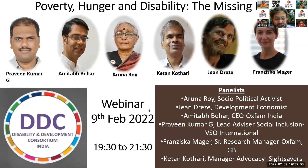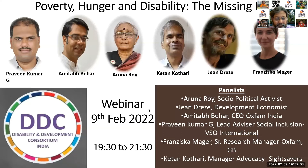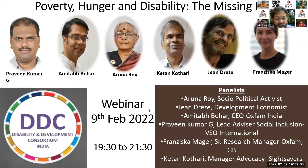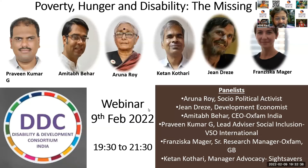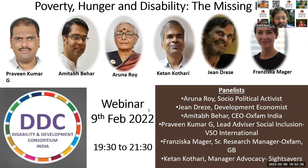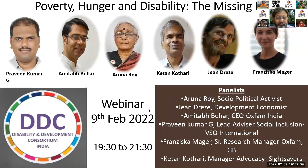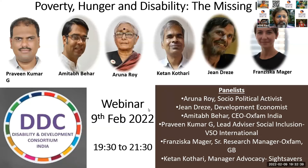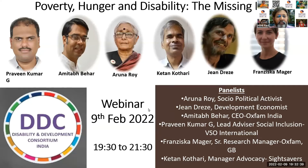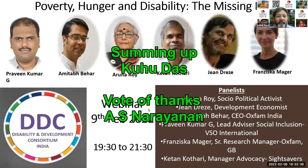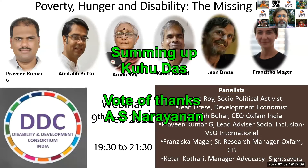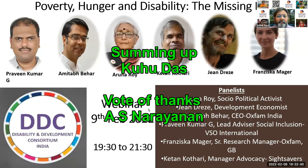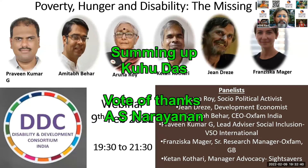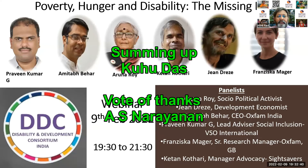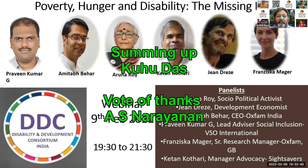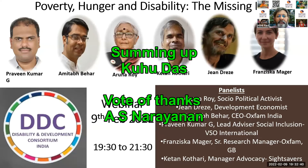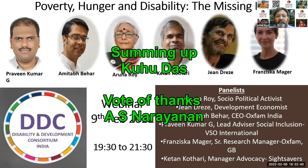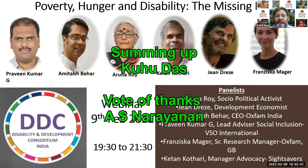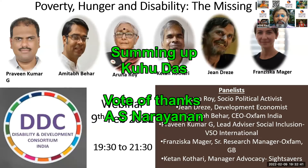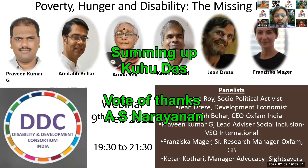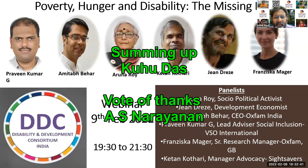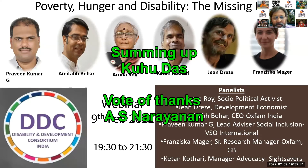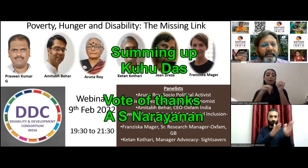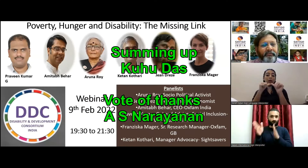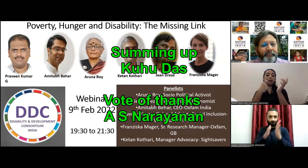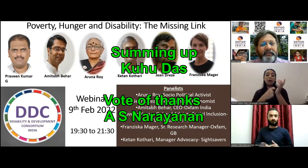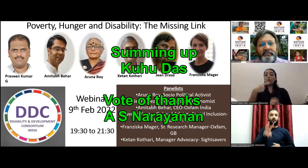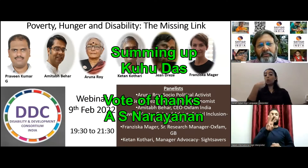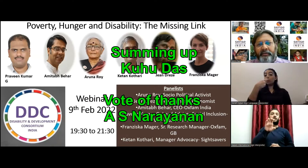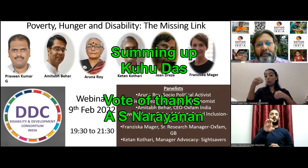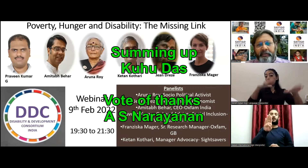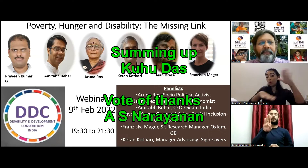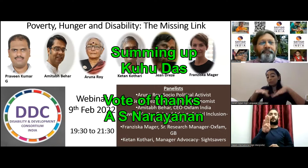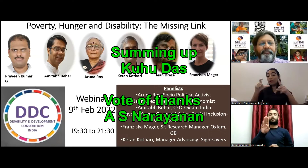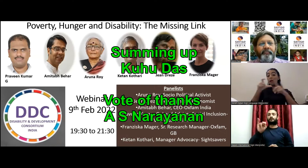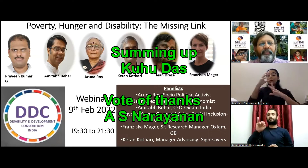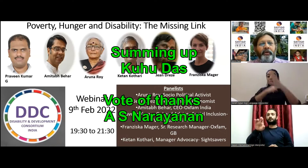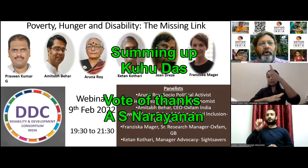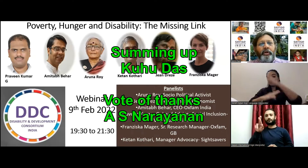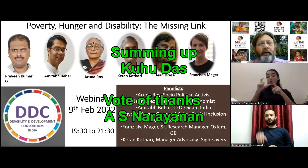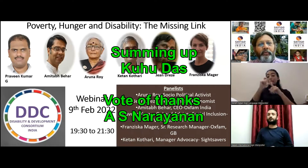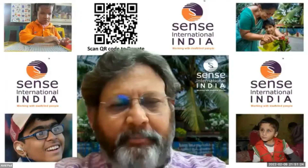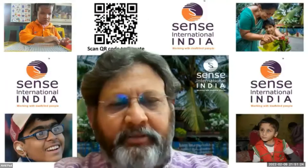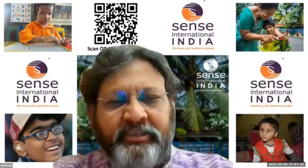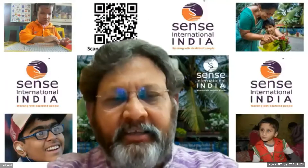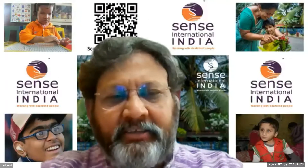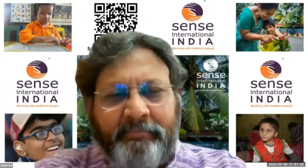webinar, okay, which has been organized by Disability and Development Consortium India on